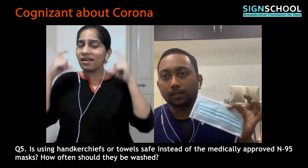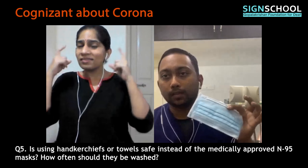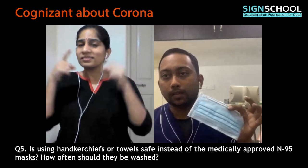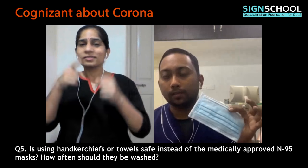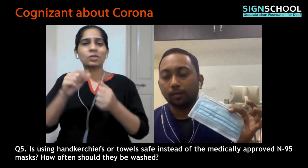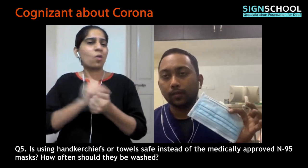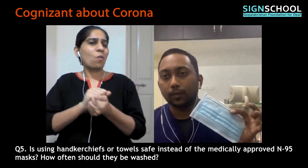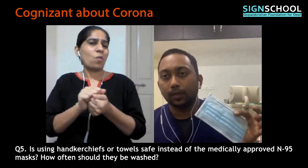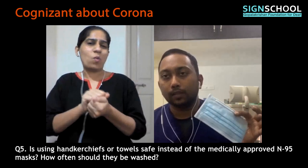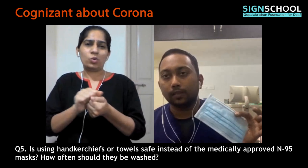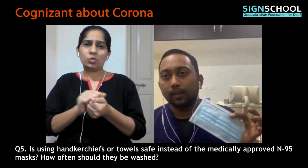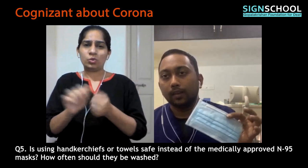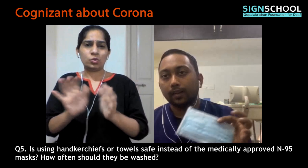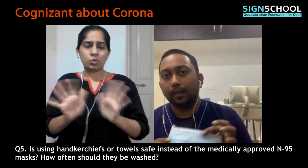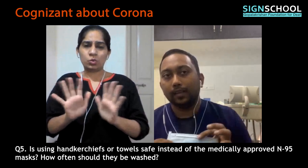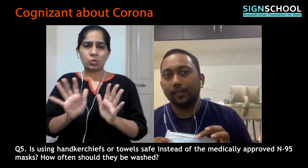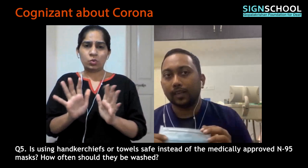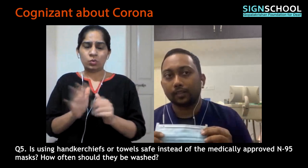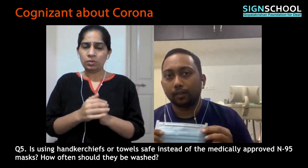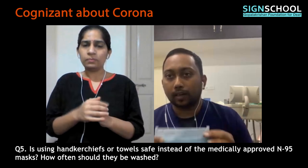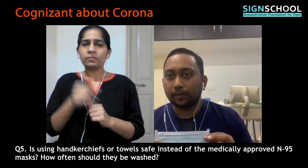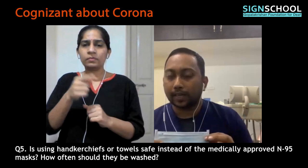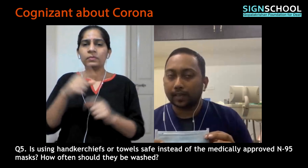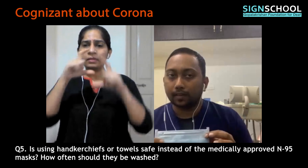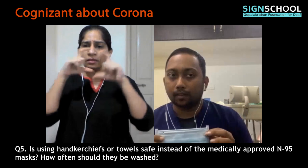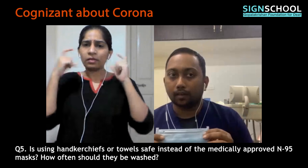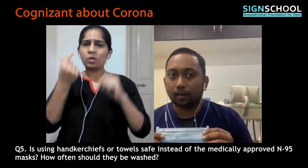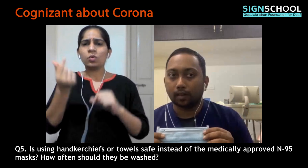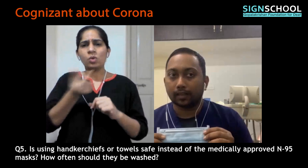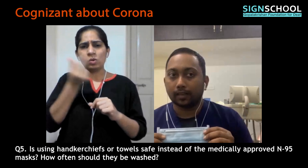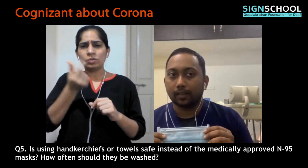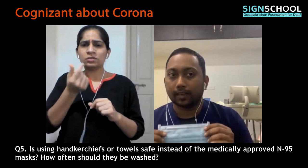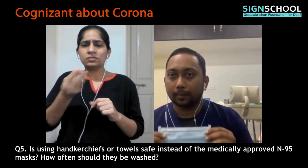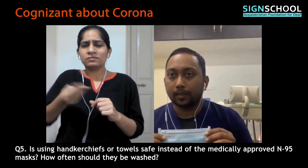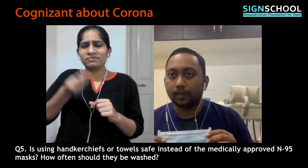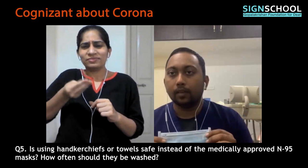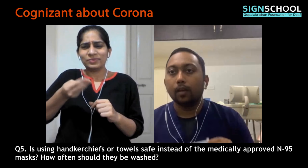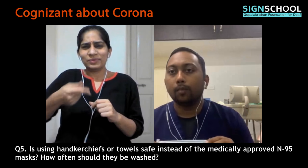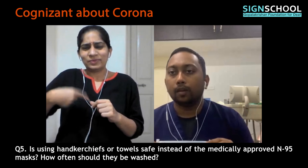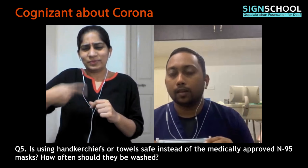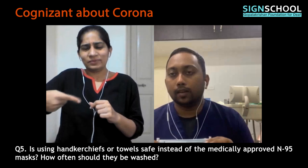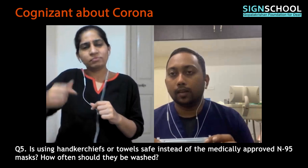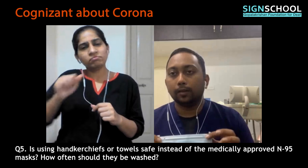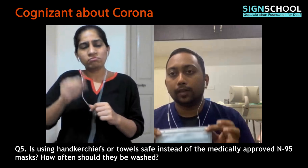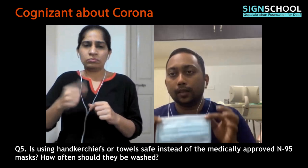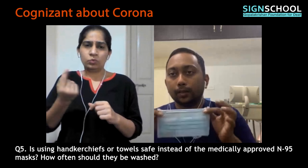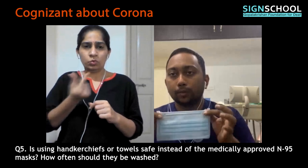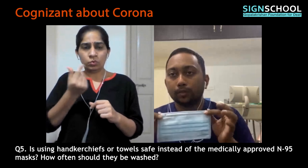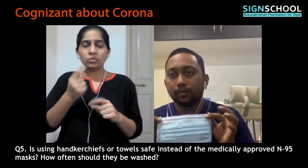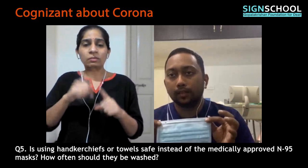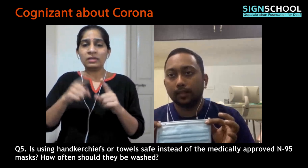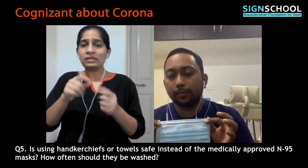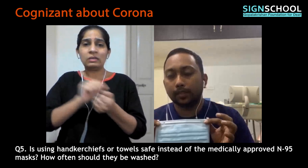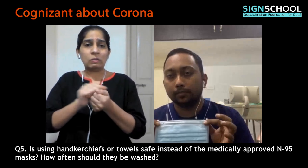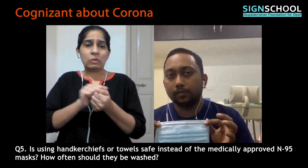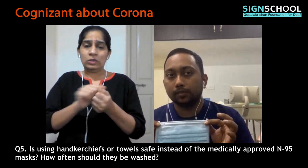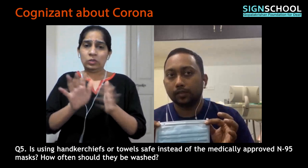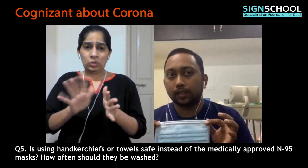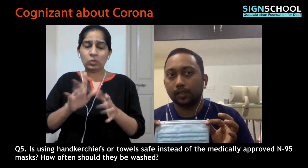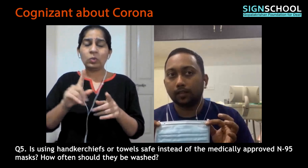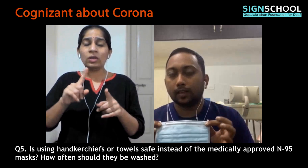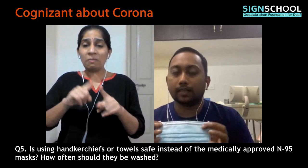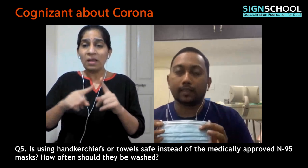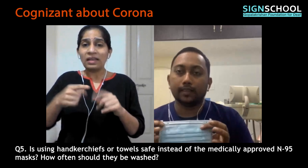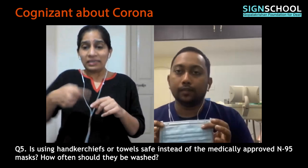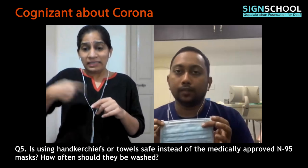this mask for a few days. Even that is not advocated or recommended, but you can use. It